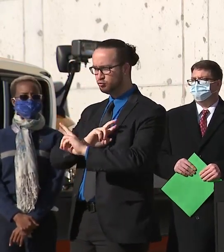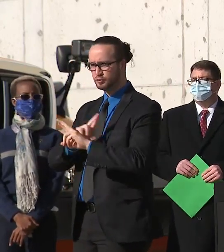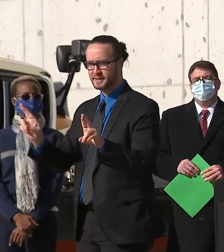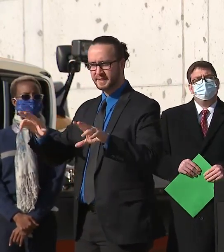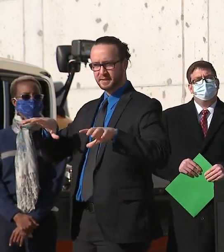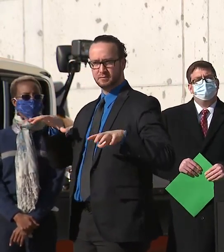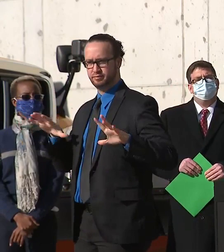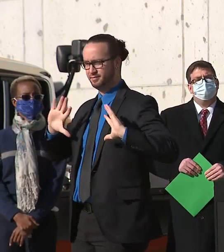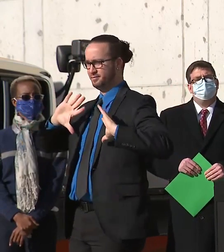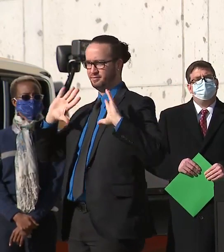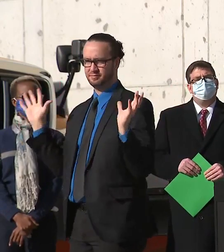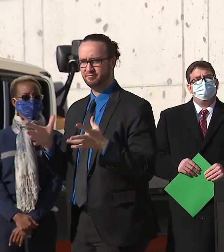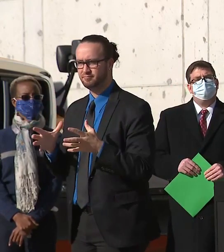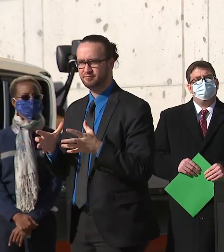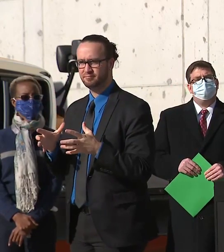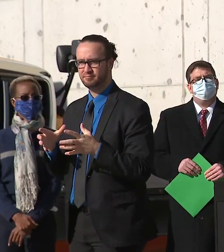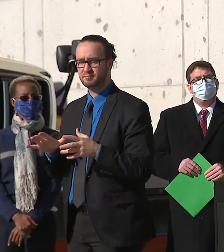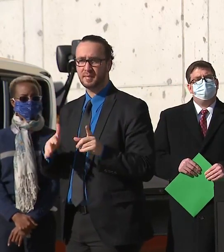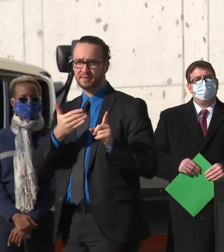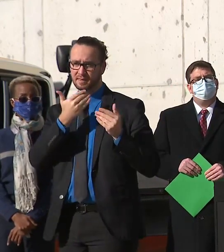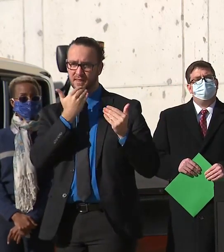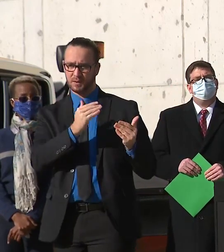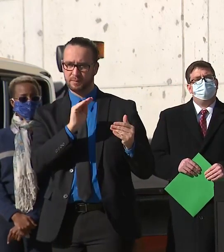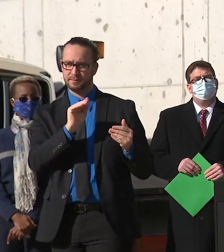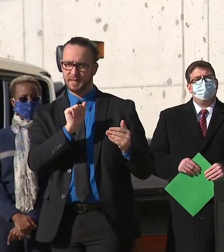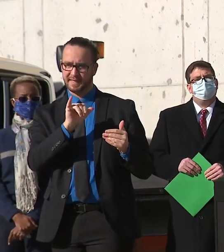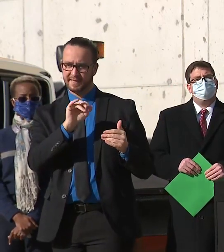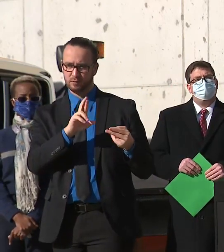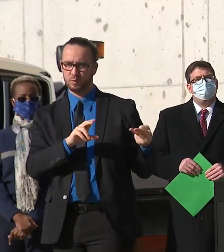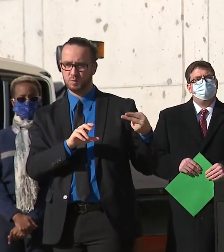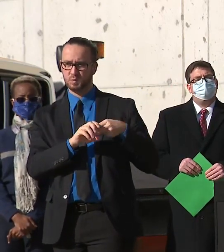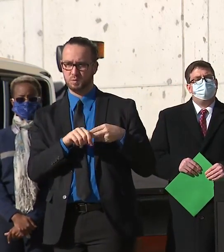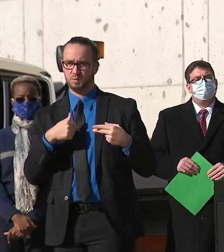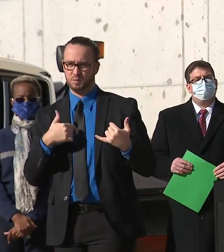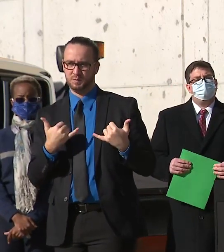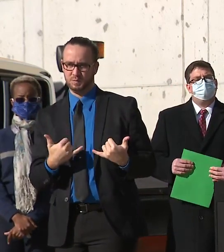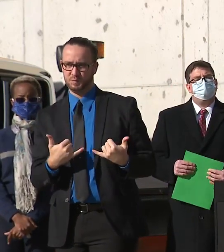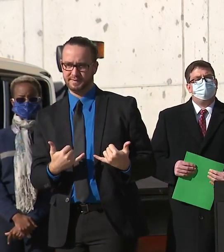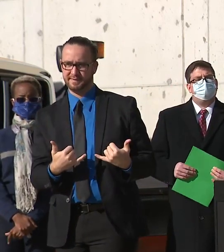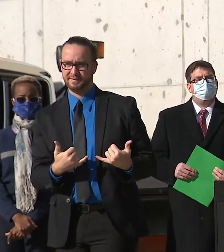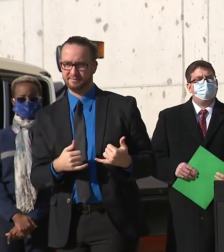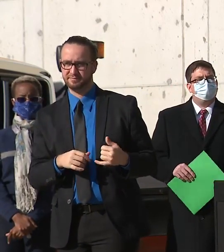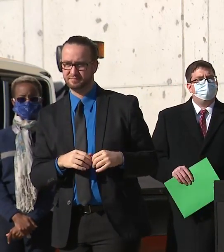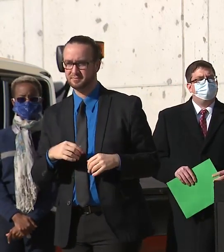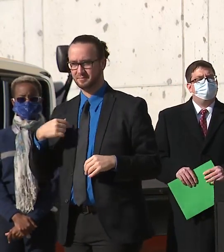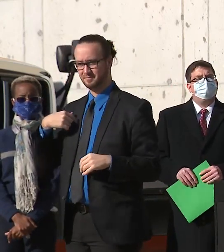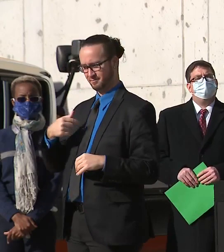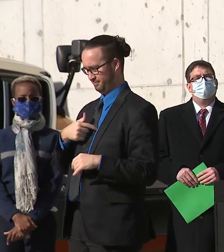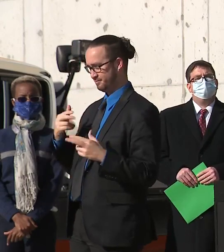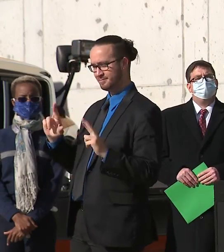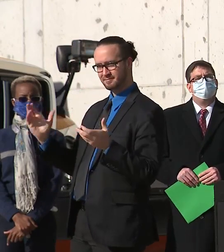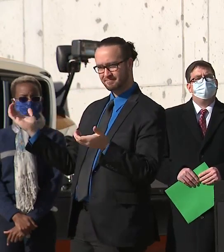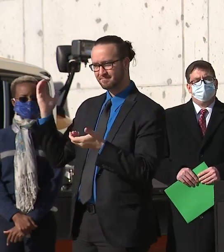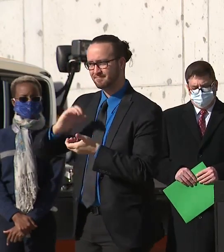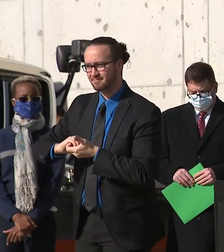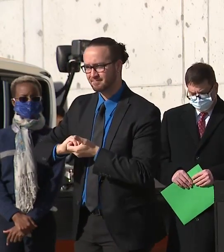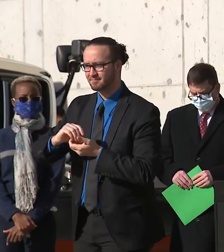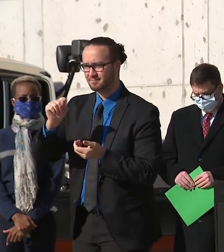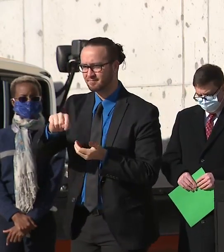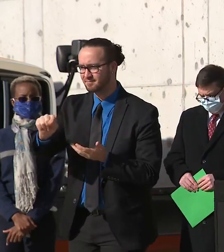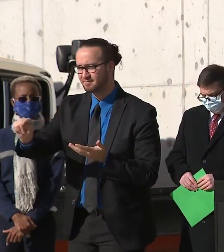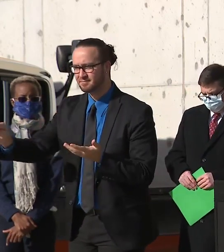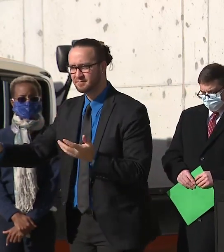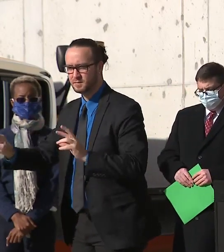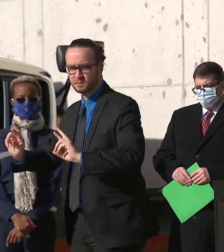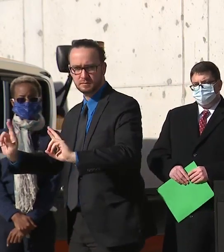ready crews for snow together. I also want to thank our snow team partners here today who help to ensure the city streets are safe and passable